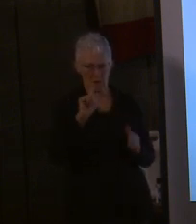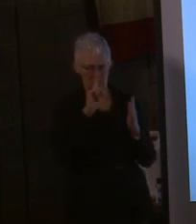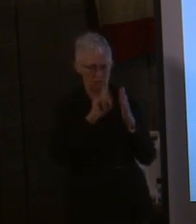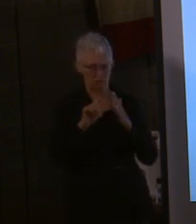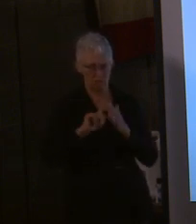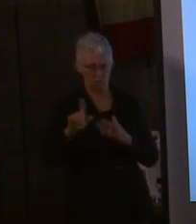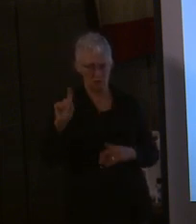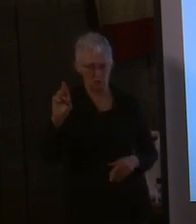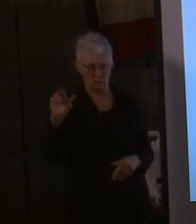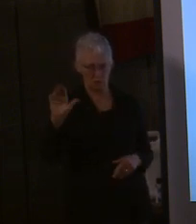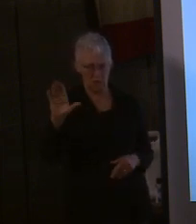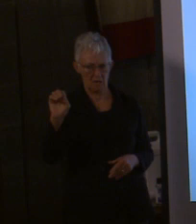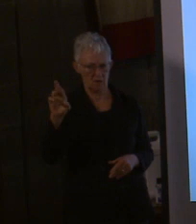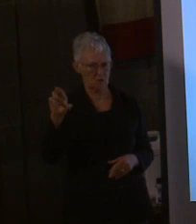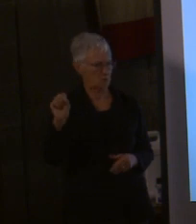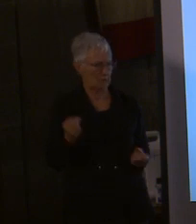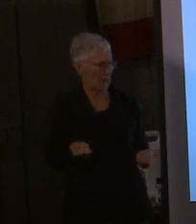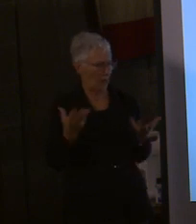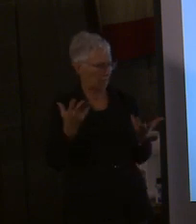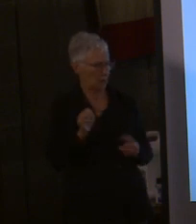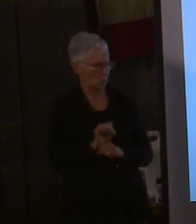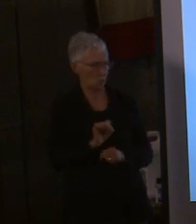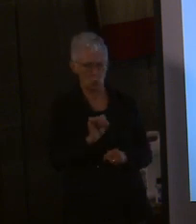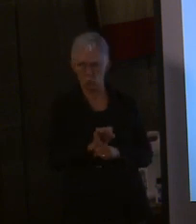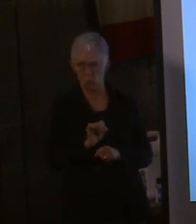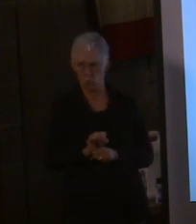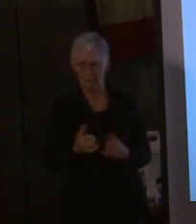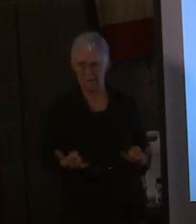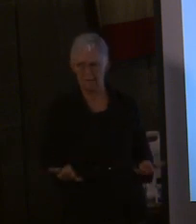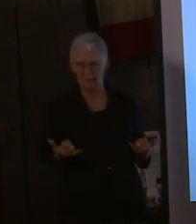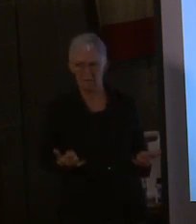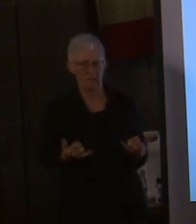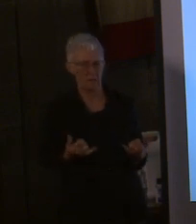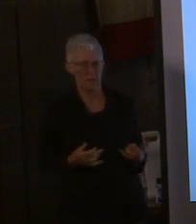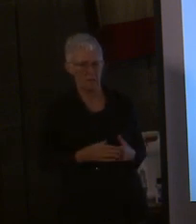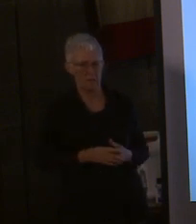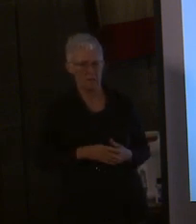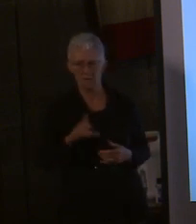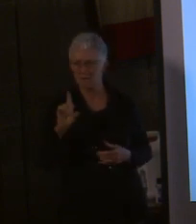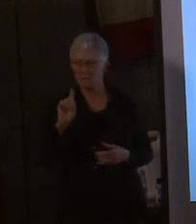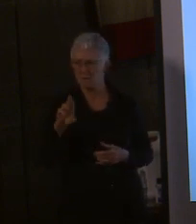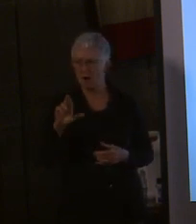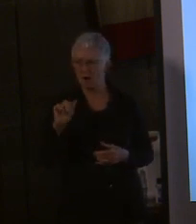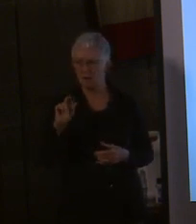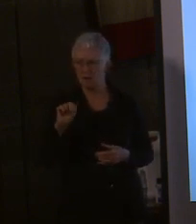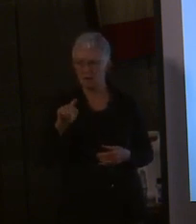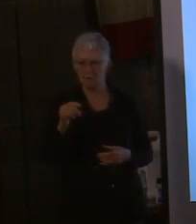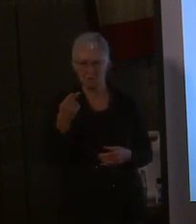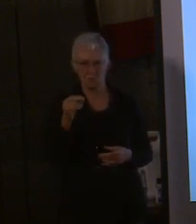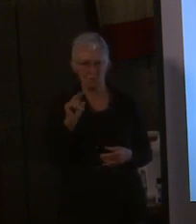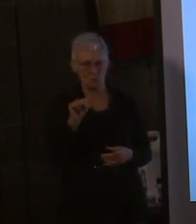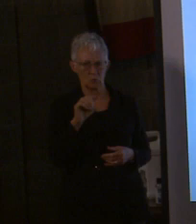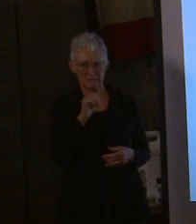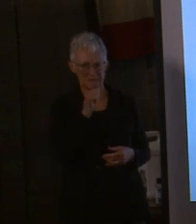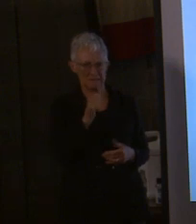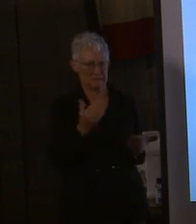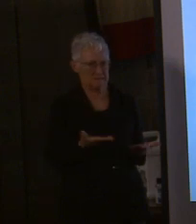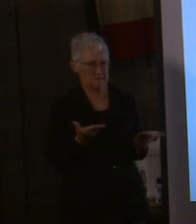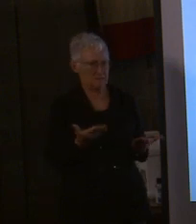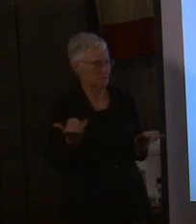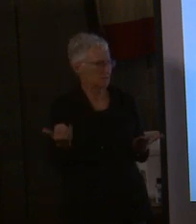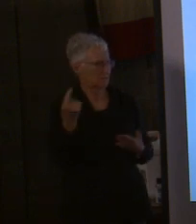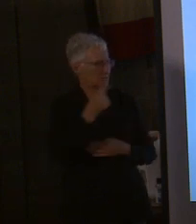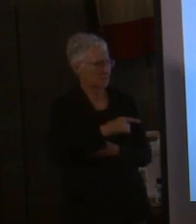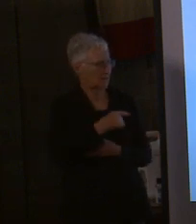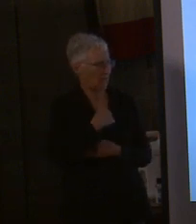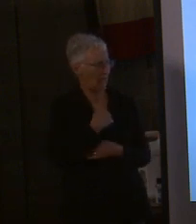on reserve. the question with regard to contact tracing, and Dr. Antone is not here today, unfortunately. We've got 218